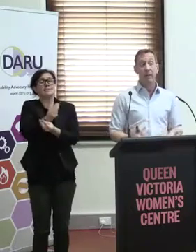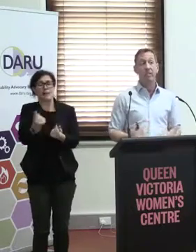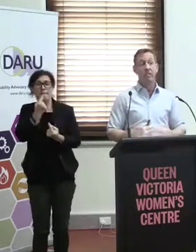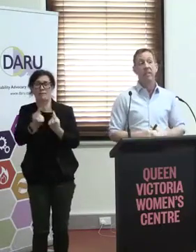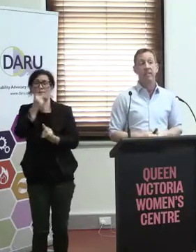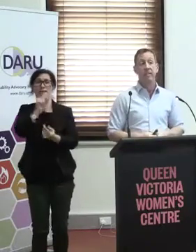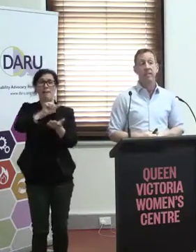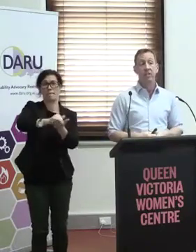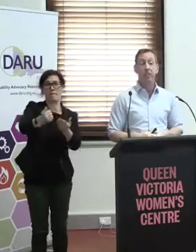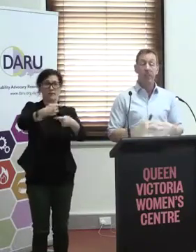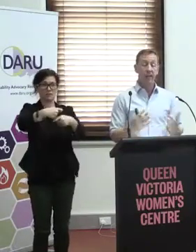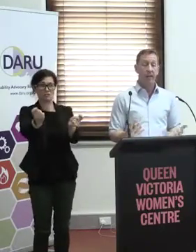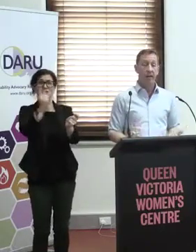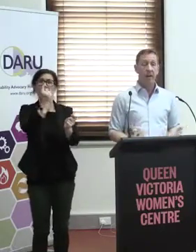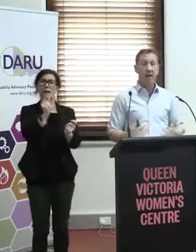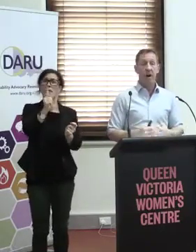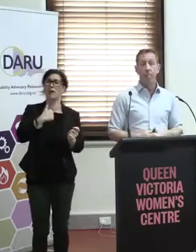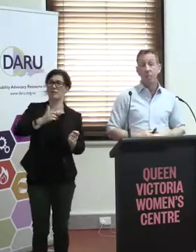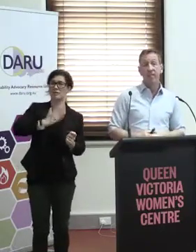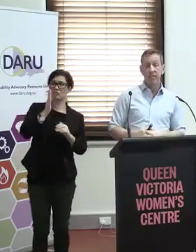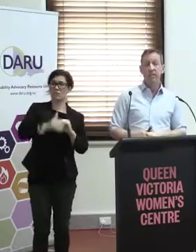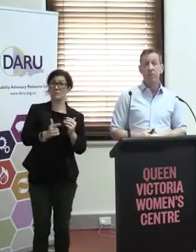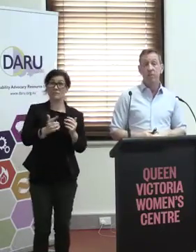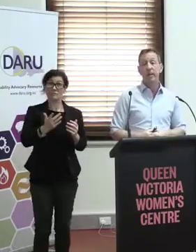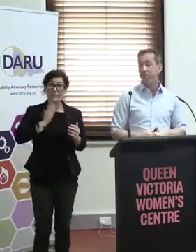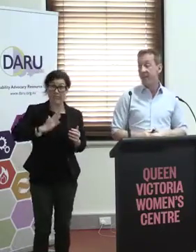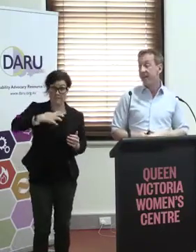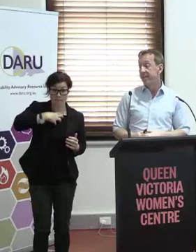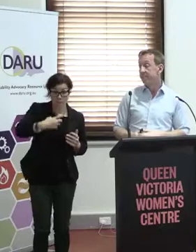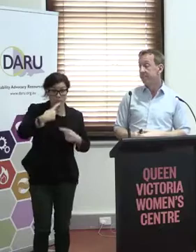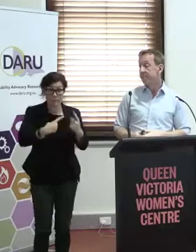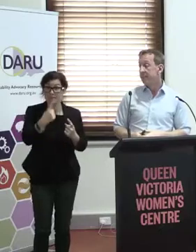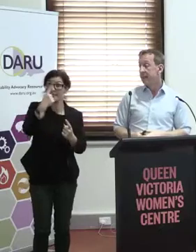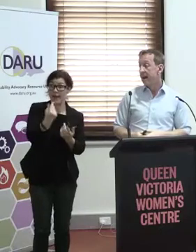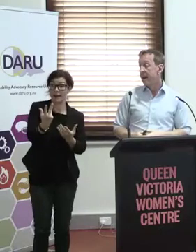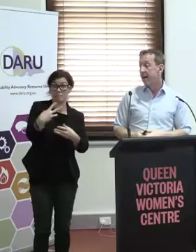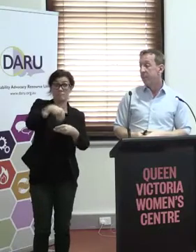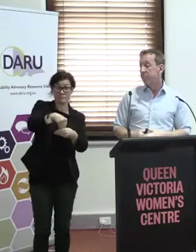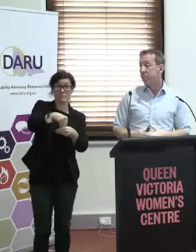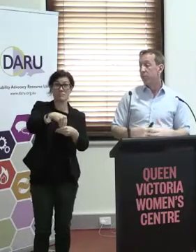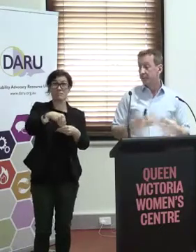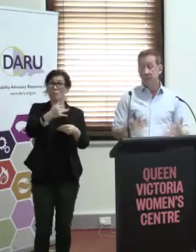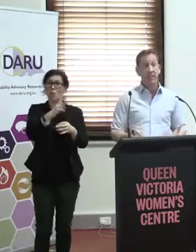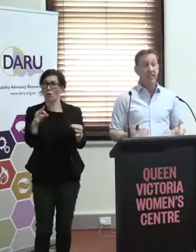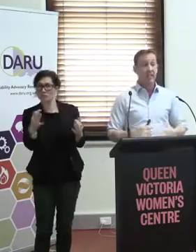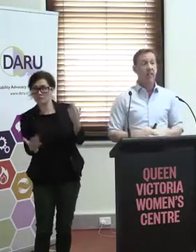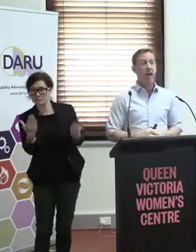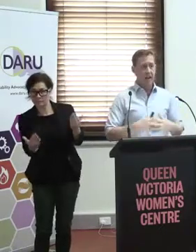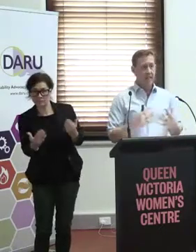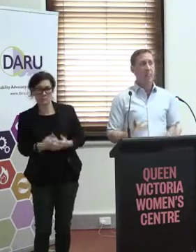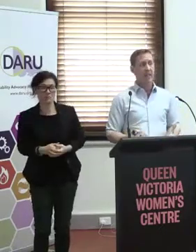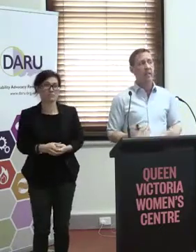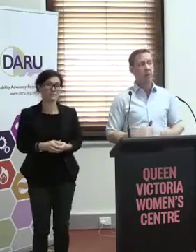publish, but we're interested in a conversation about whether more of it could be provided. We're interested